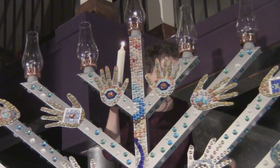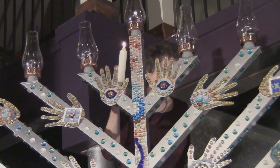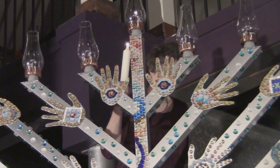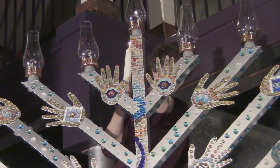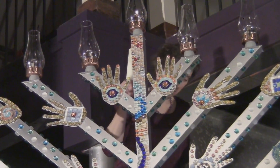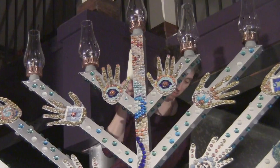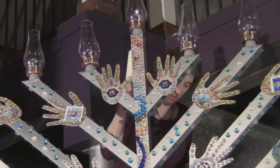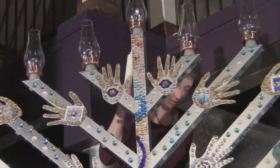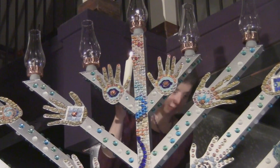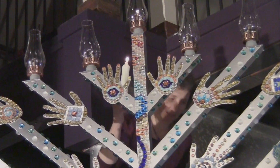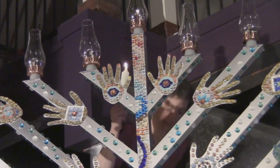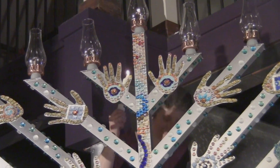Great.